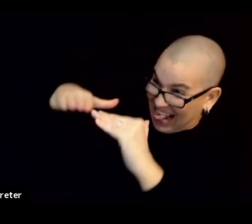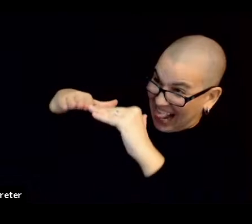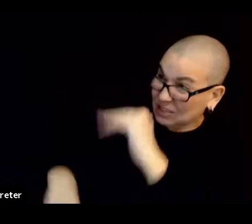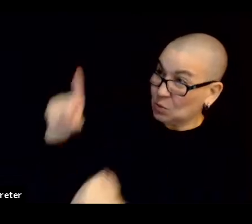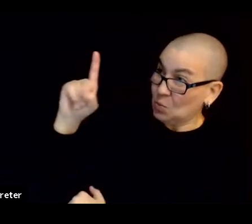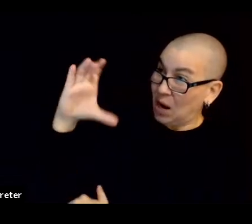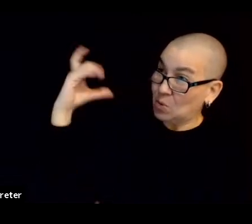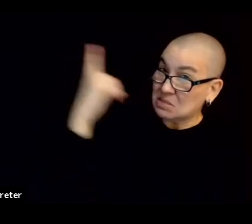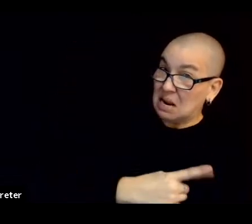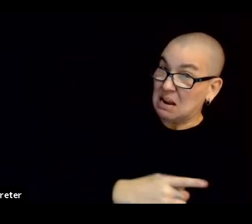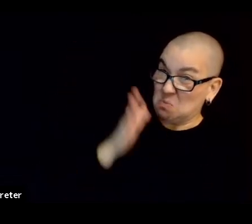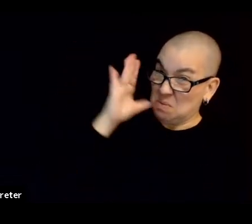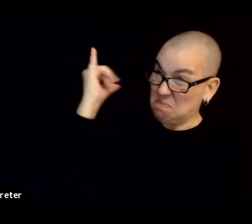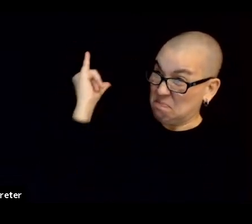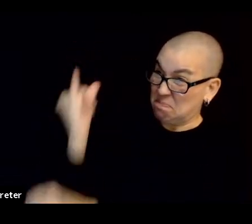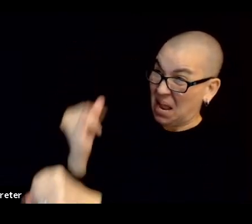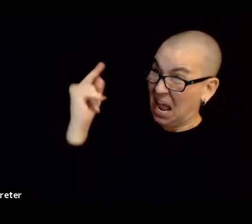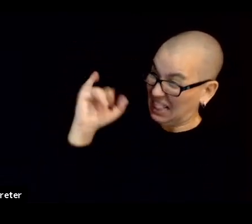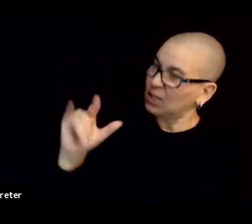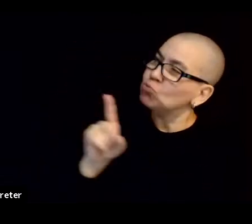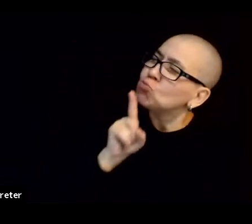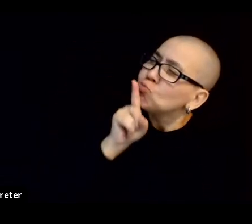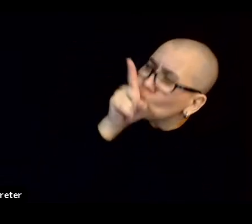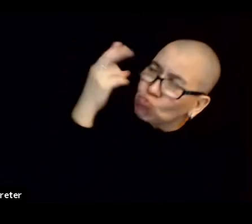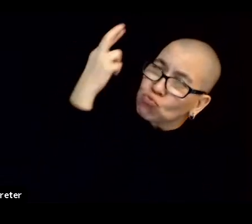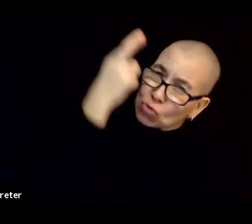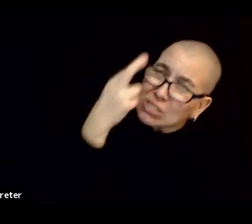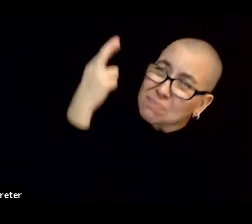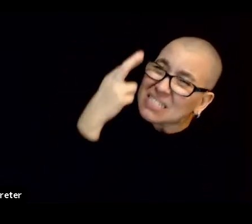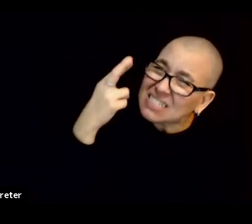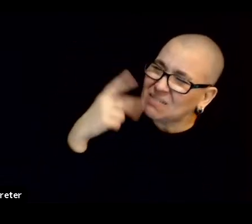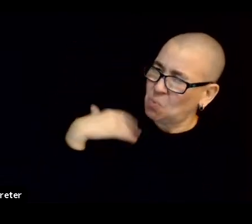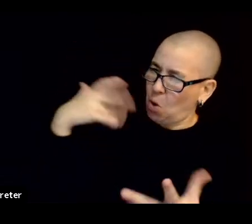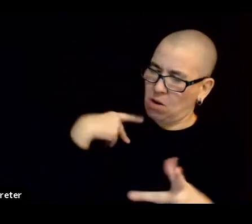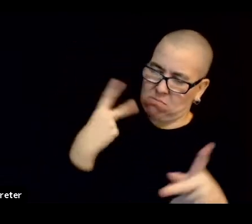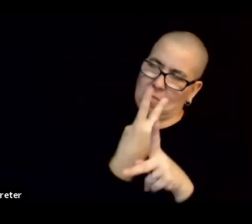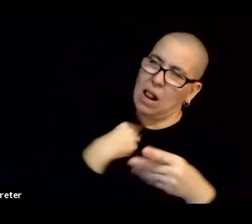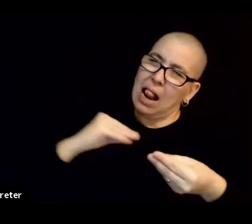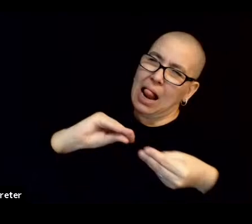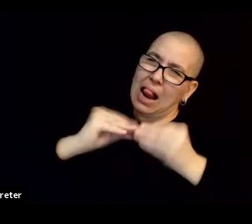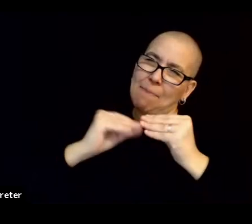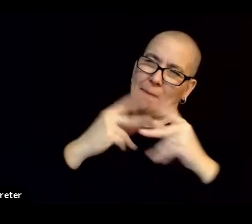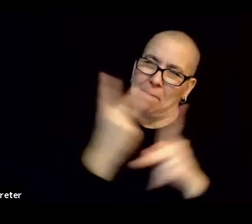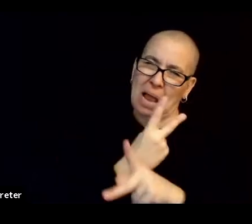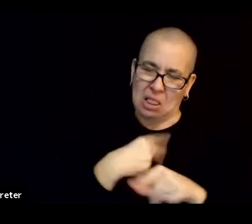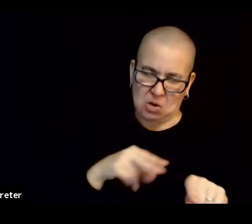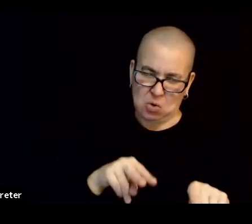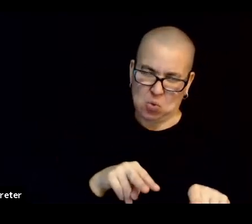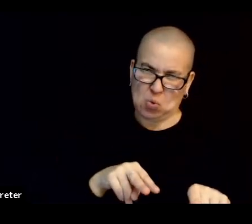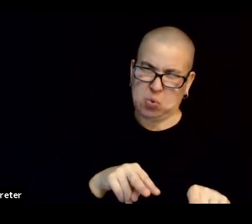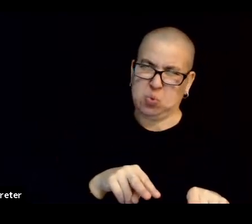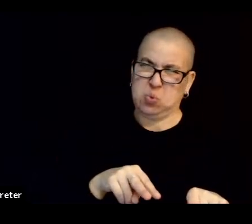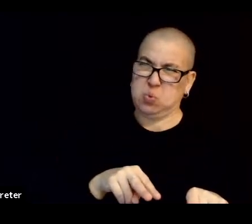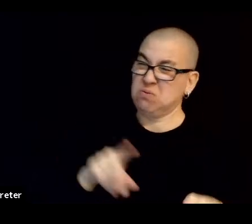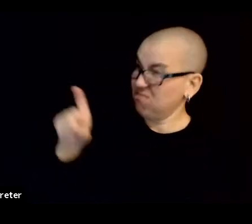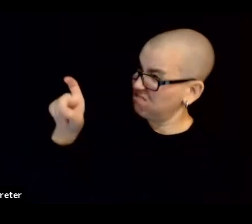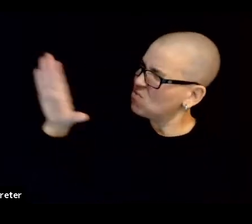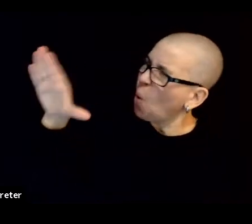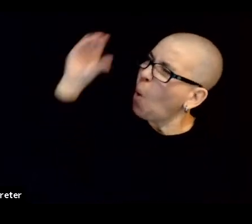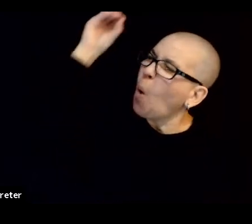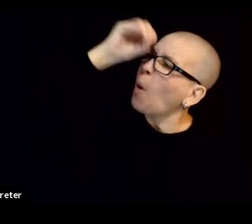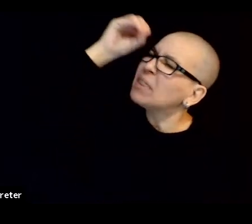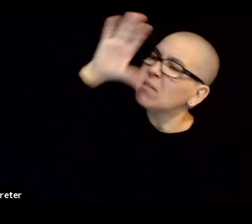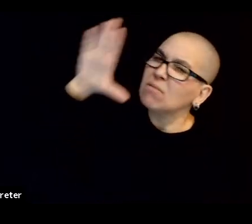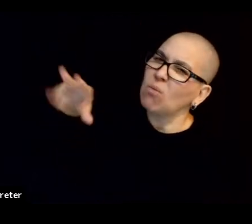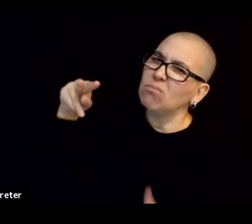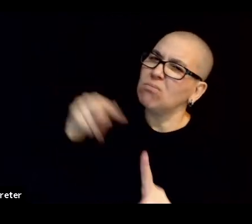in 100 days, they can do the math and figure out where they might be in line. Is that realistic, the president-elect's pledge to do that? Well, I think so.